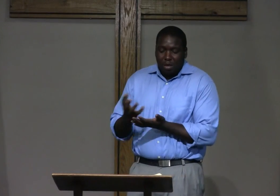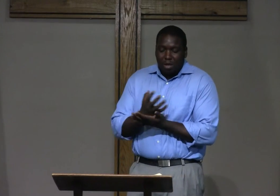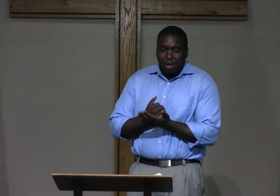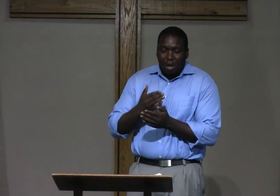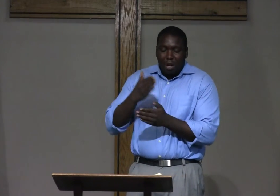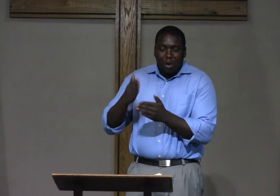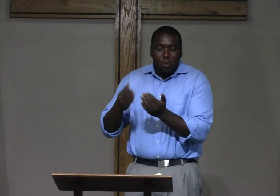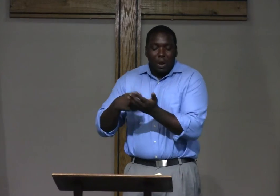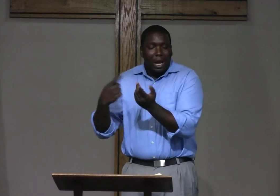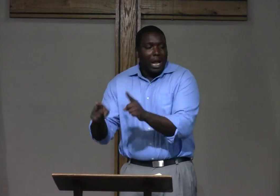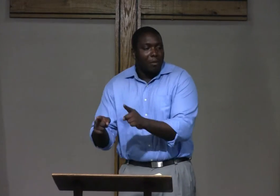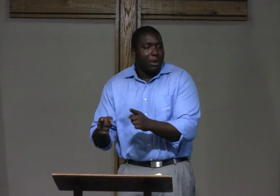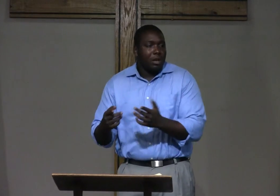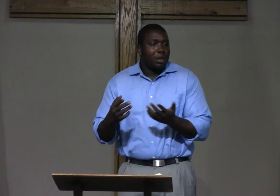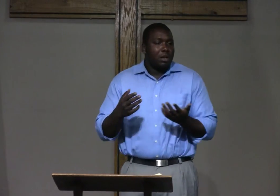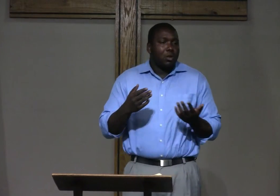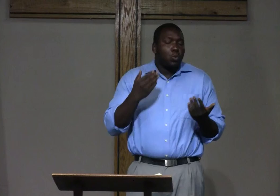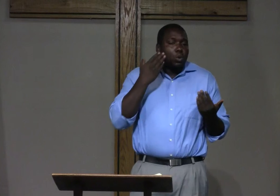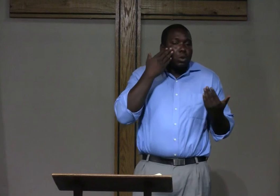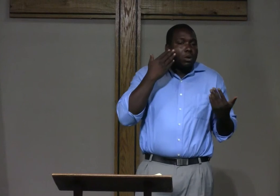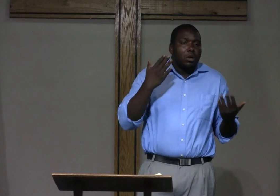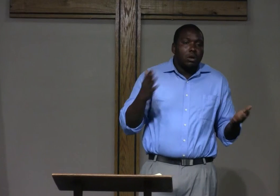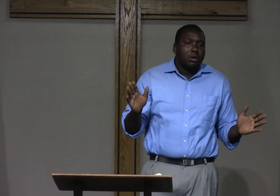just get discouraged and want to quit. But if we quit, then